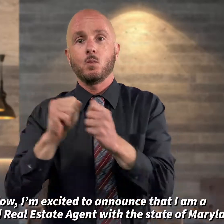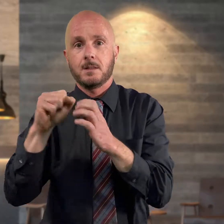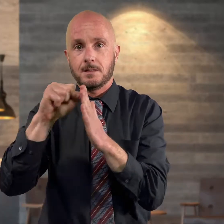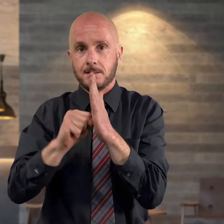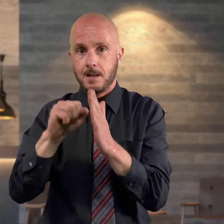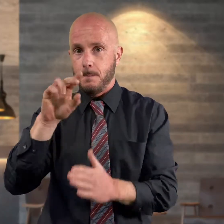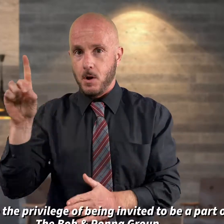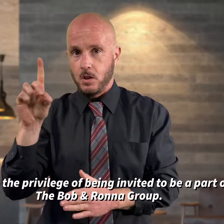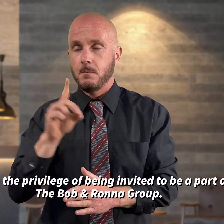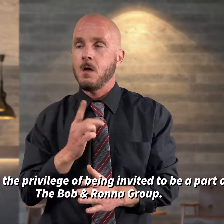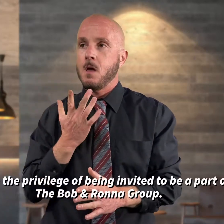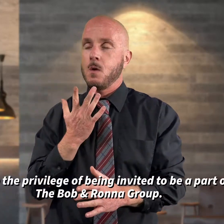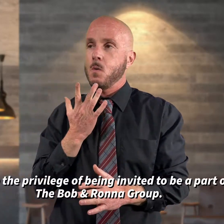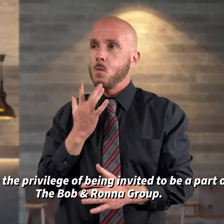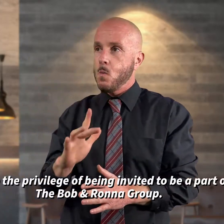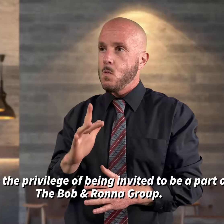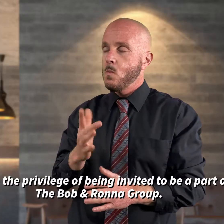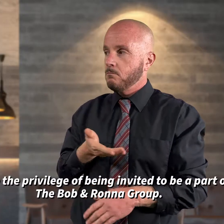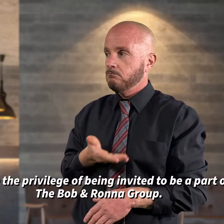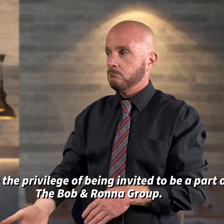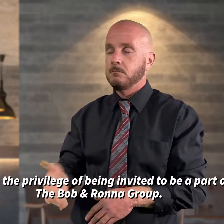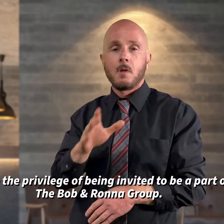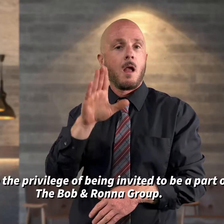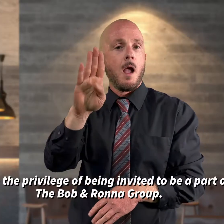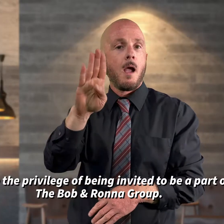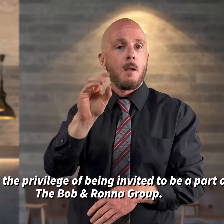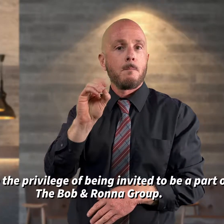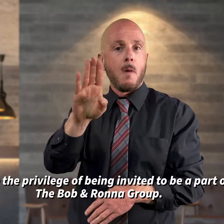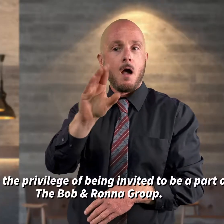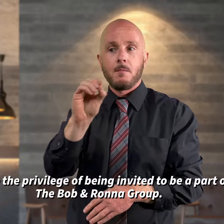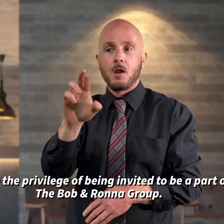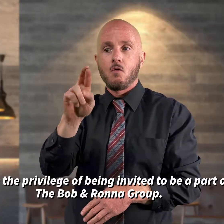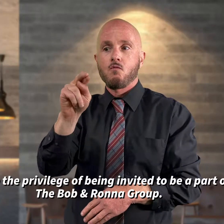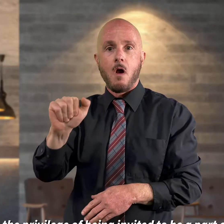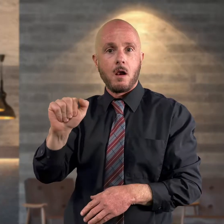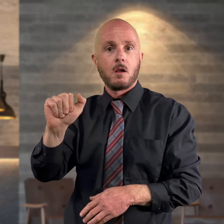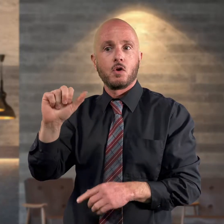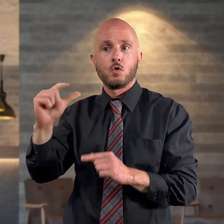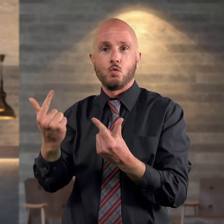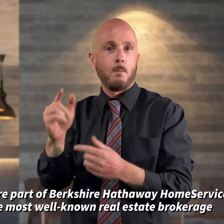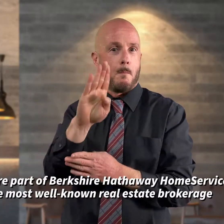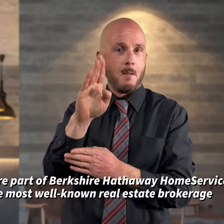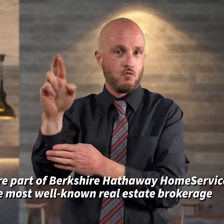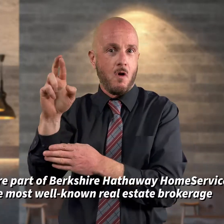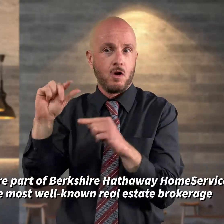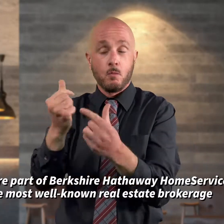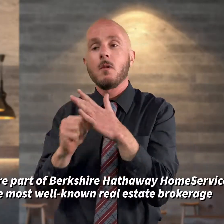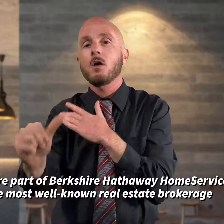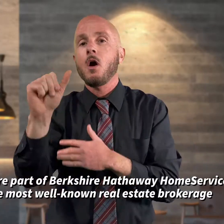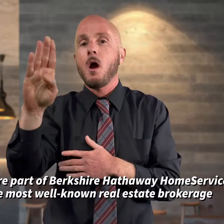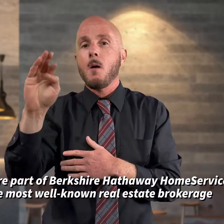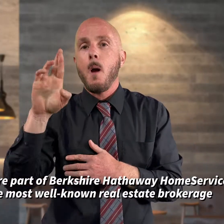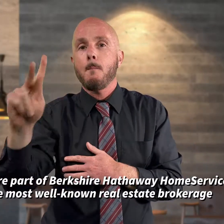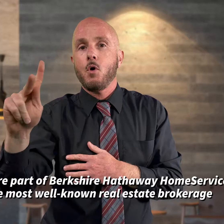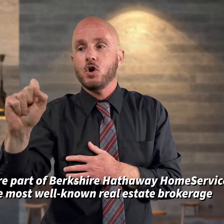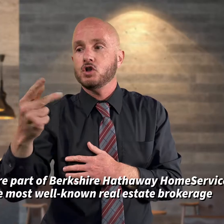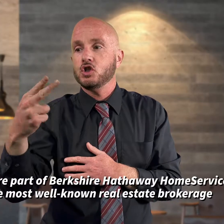have the privilege of being invited to be a part of the Bob and Ronna Group. They are a part of Berkshire Hathaway Home